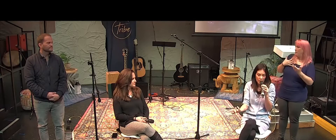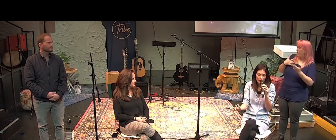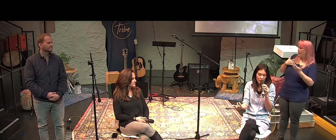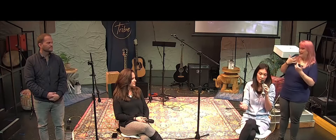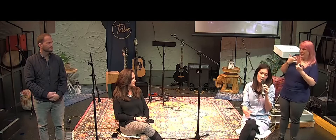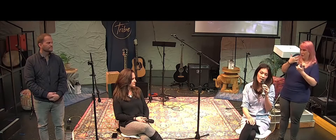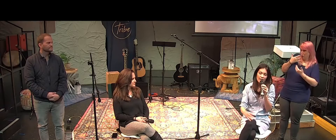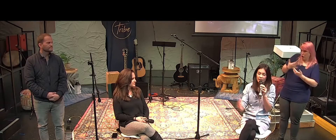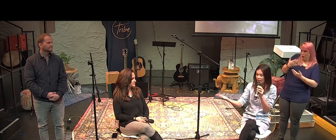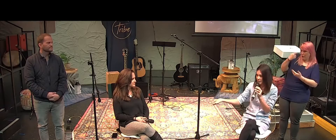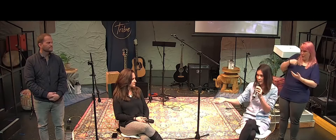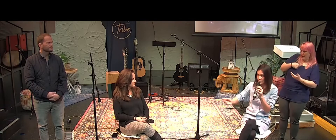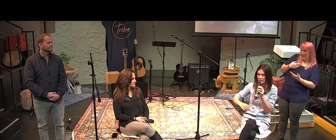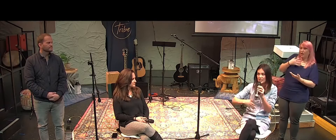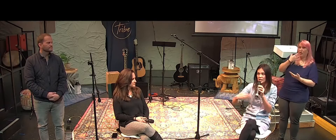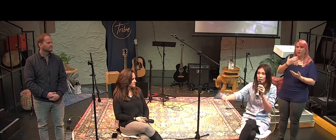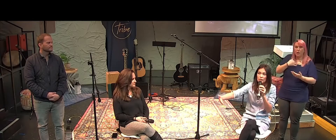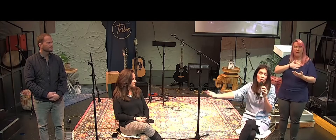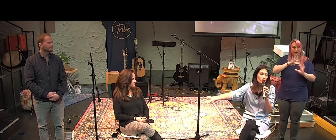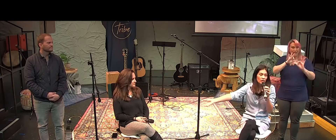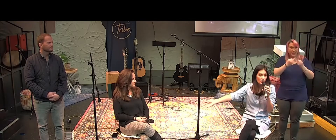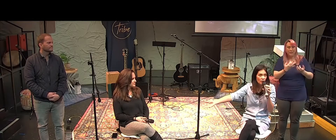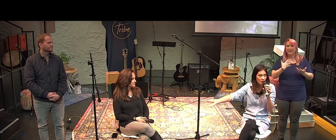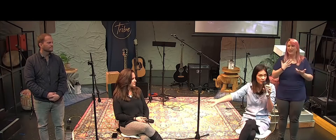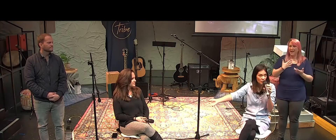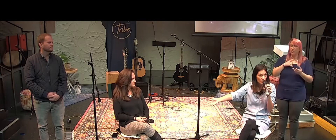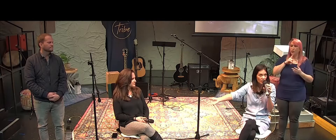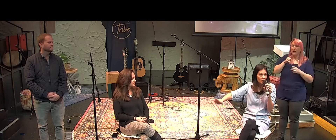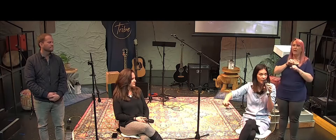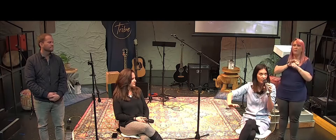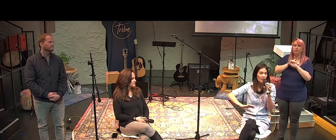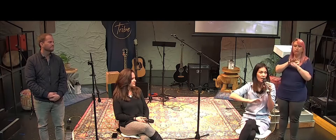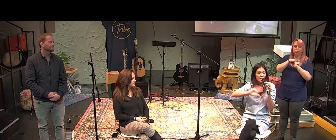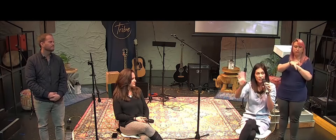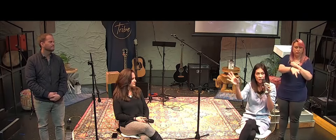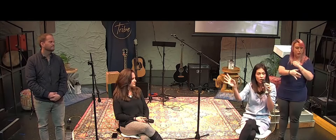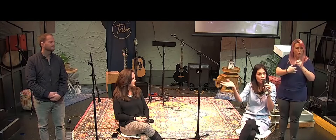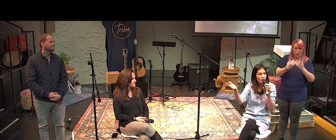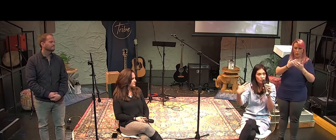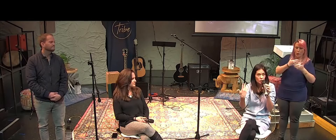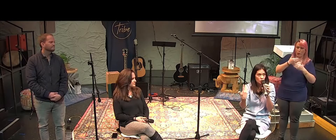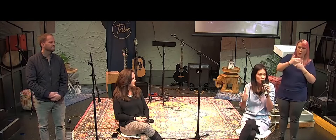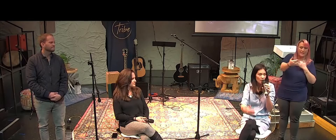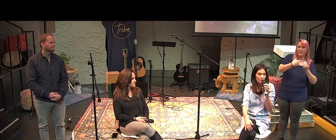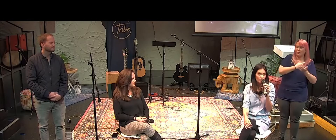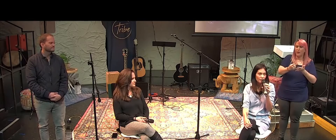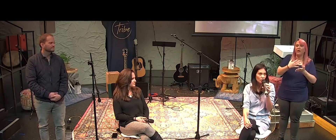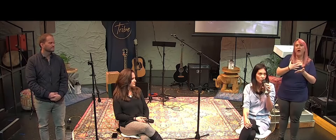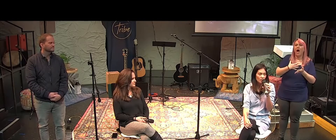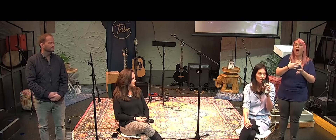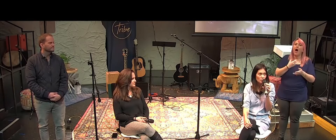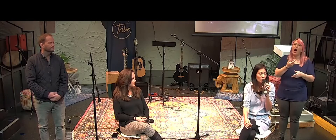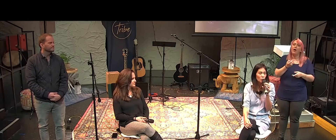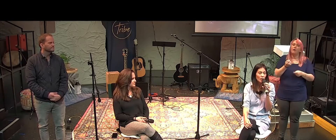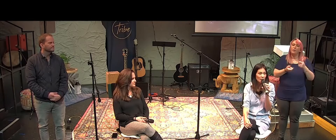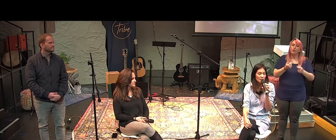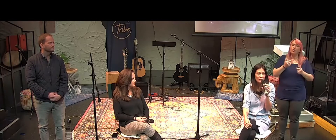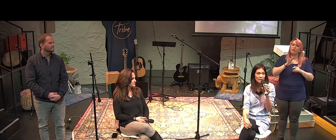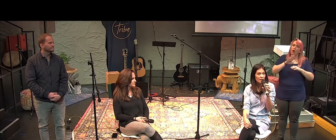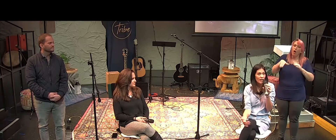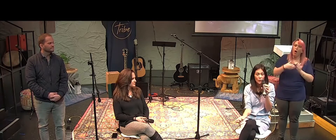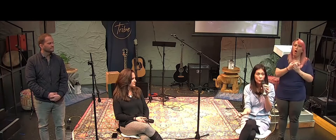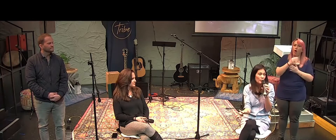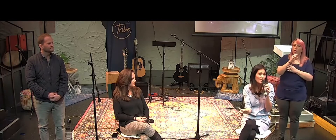my family? And like Deb says, it spills over into the rest of the week, right? I took off all social media from my phone. It's been